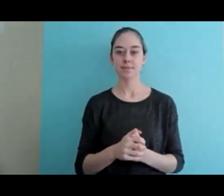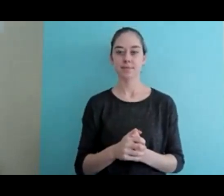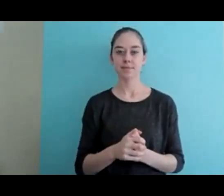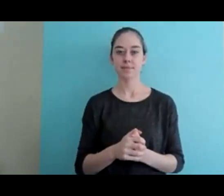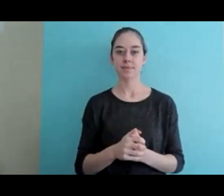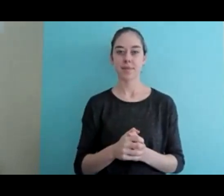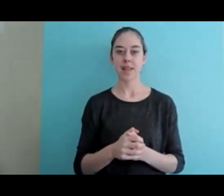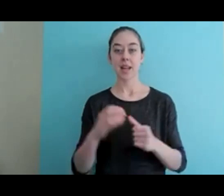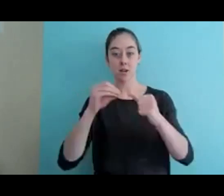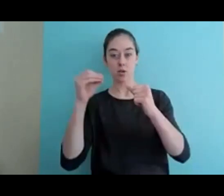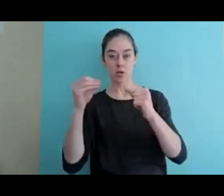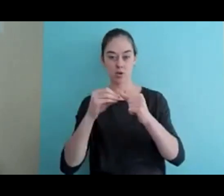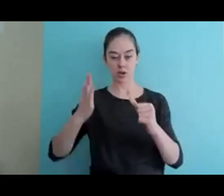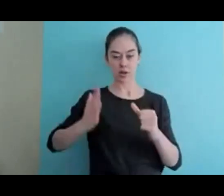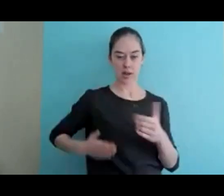And the other side.